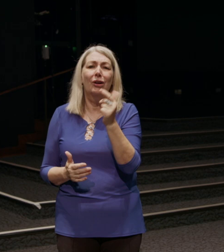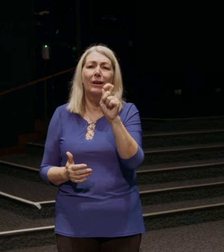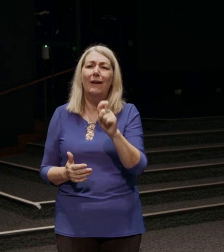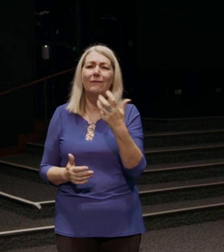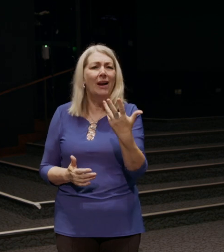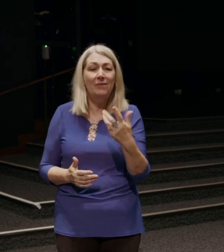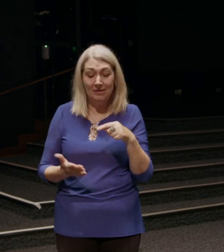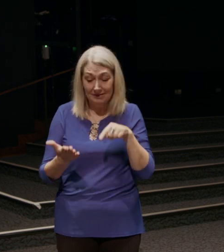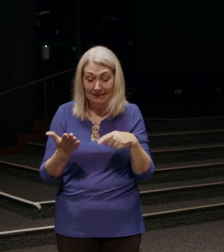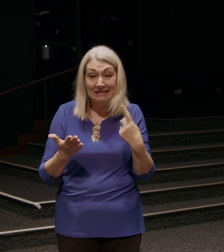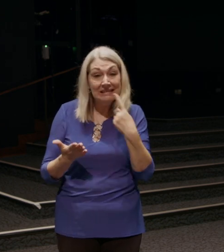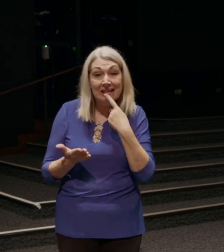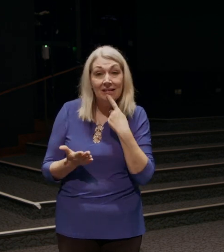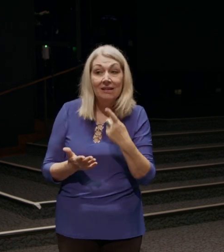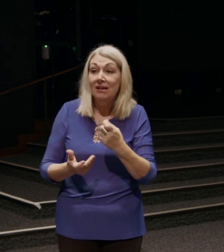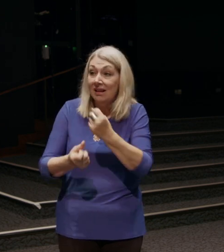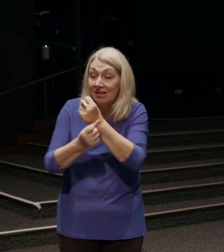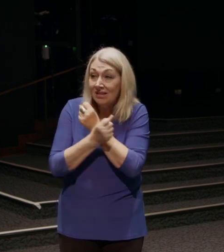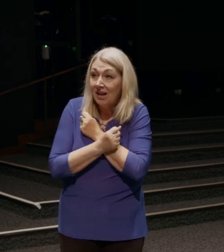of wrongs.